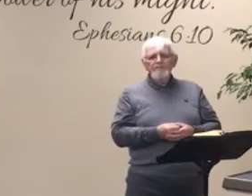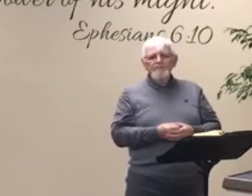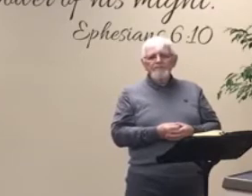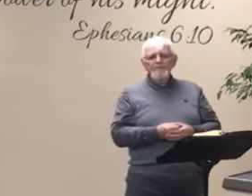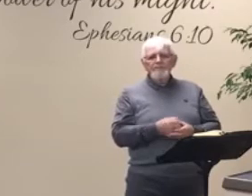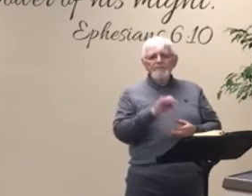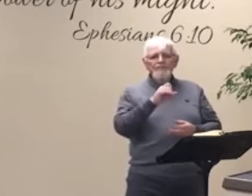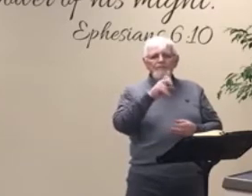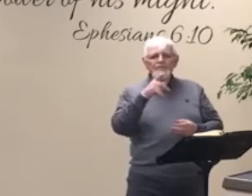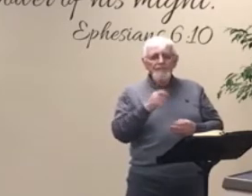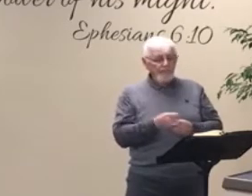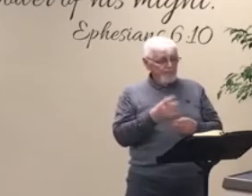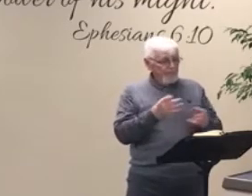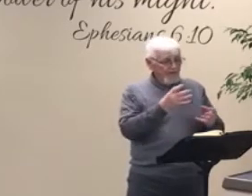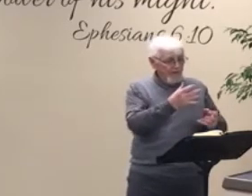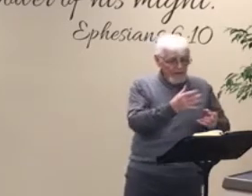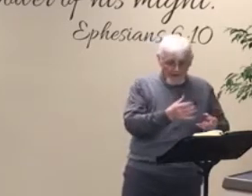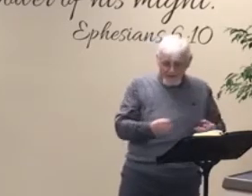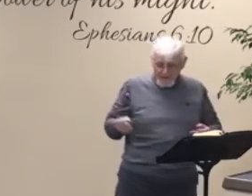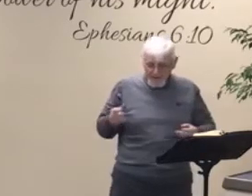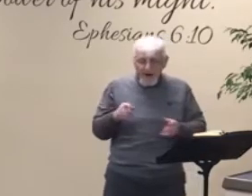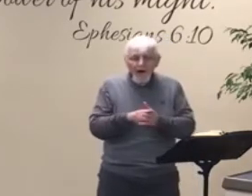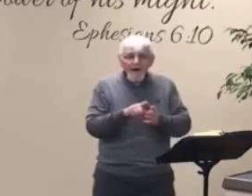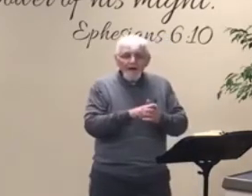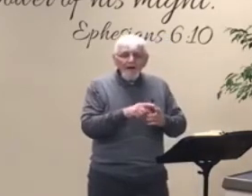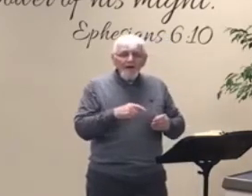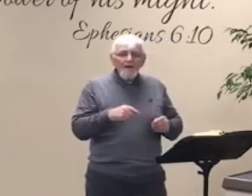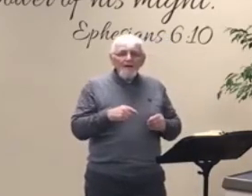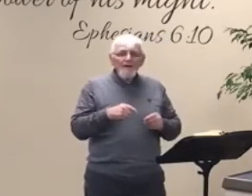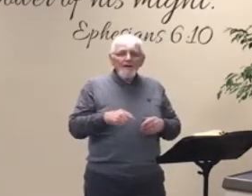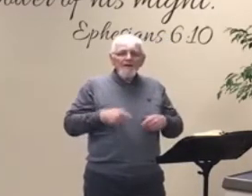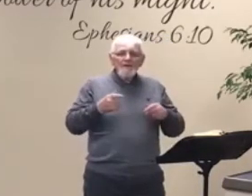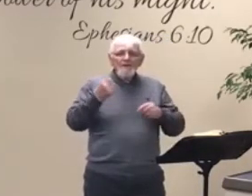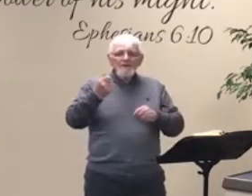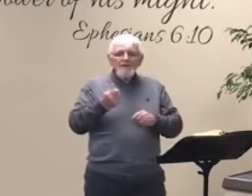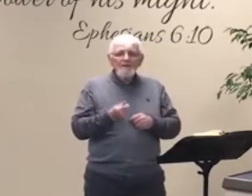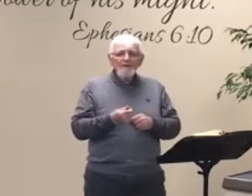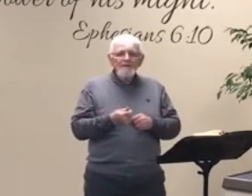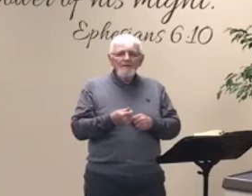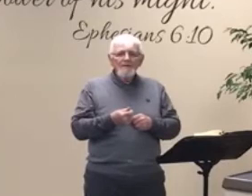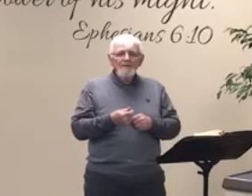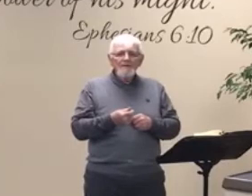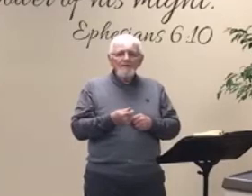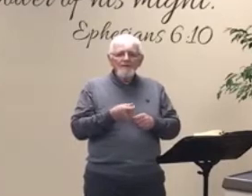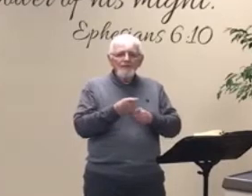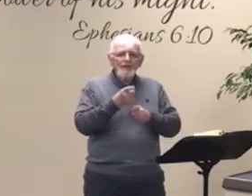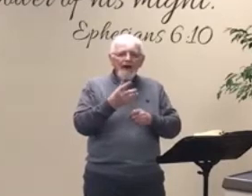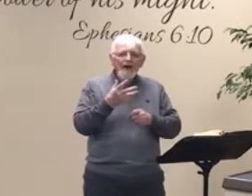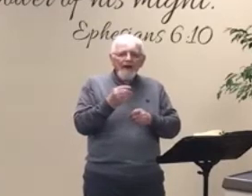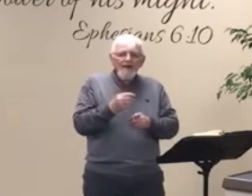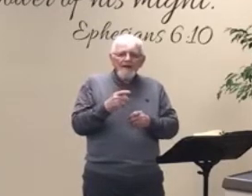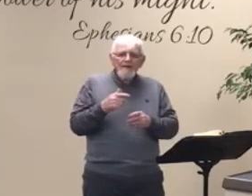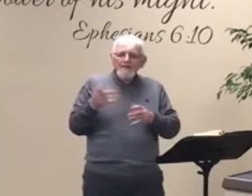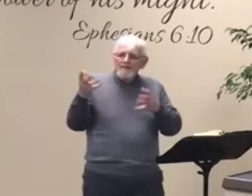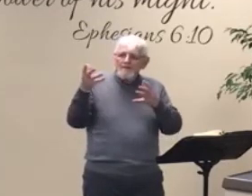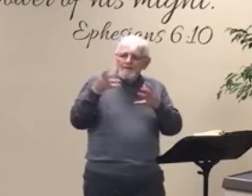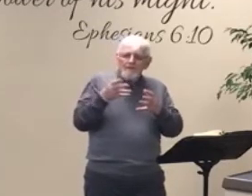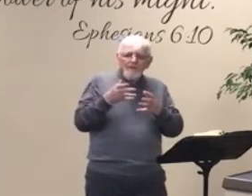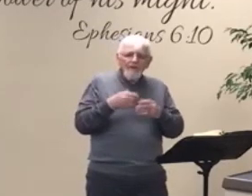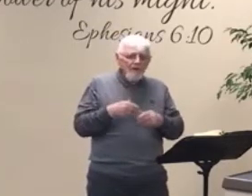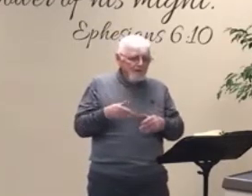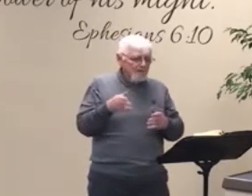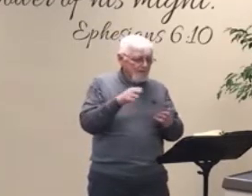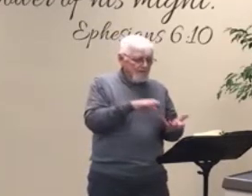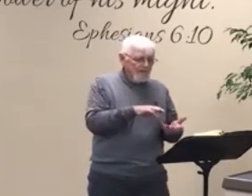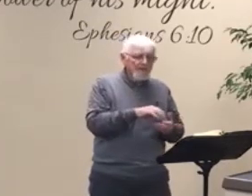And if you take this also from me, and mischief befall him, ye shall bring down my gray hairs with sorrow to the grave. Now therefore, when I come to thy